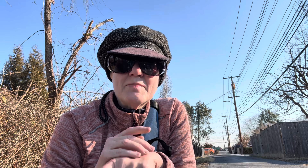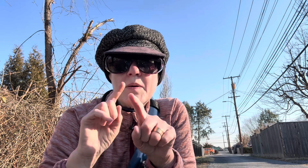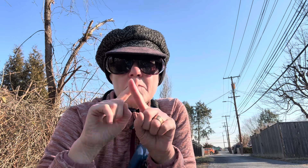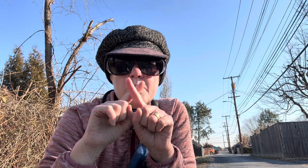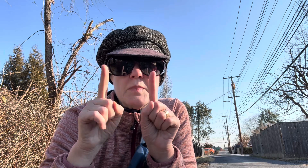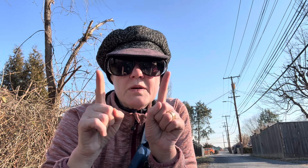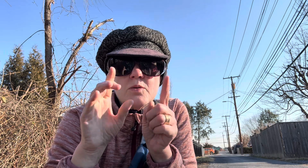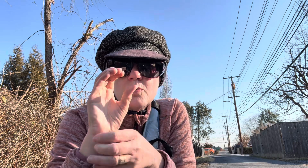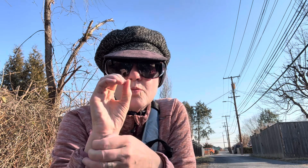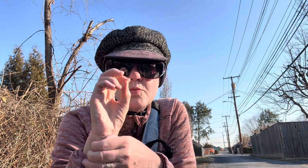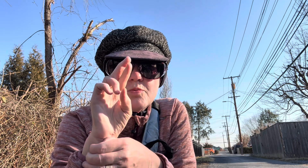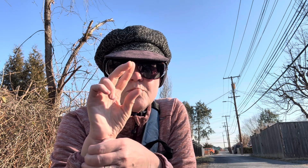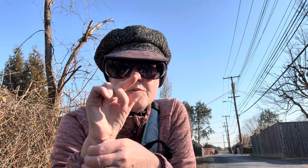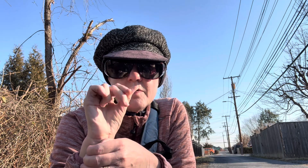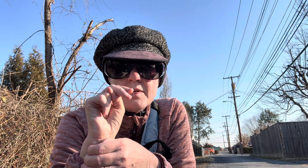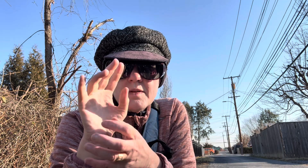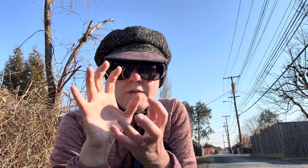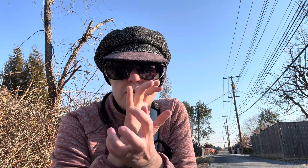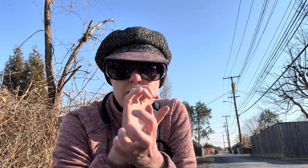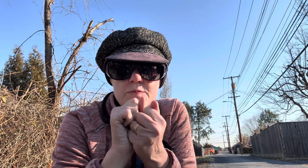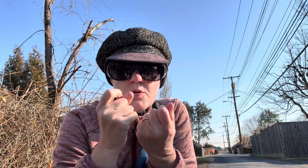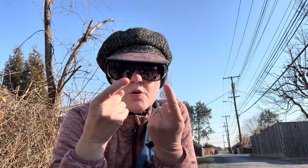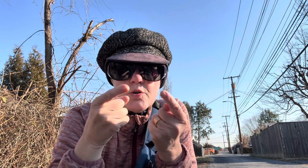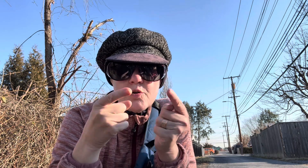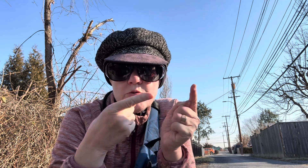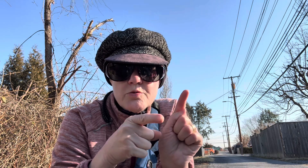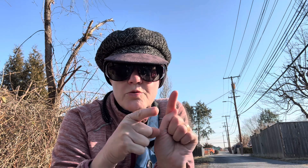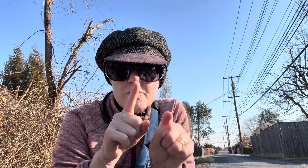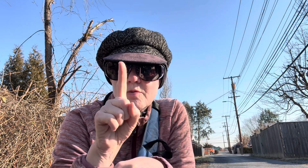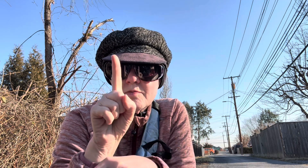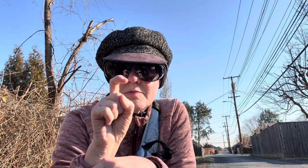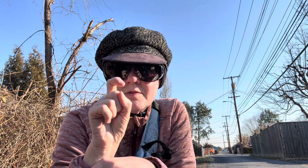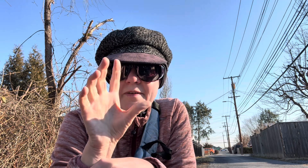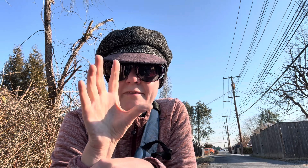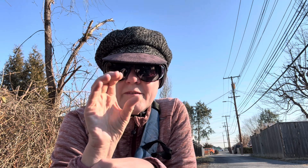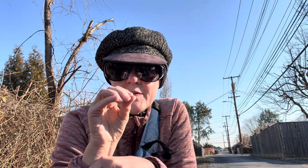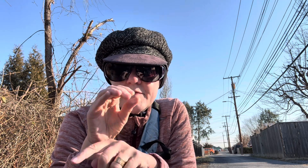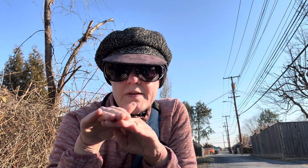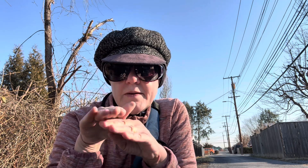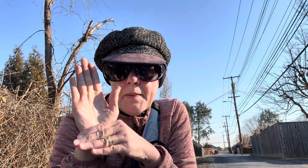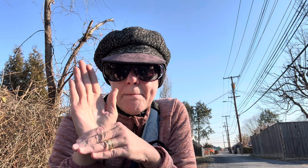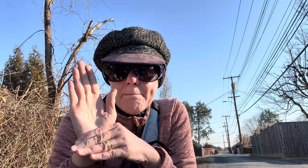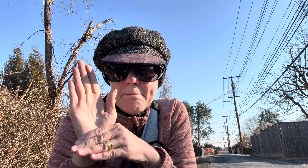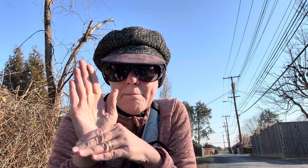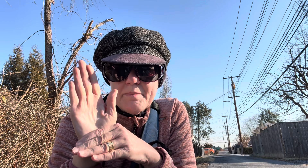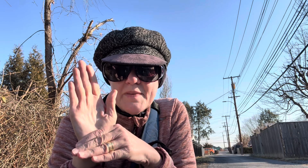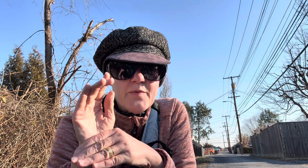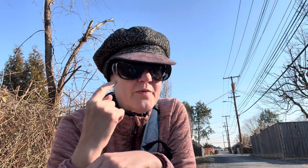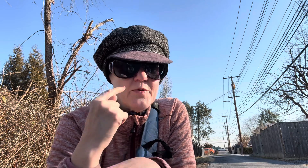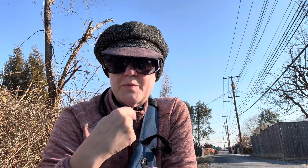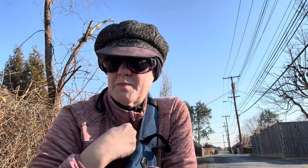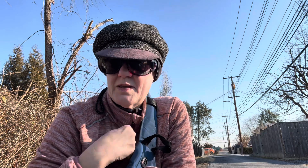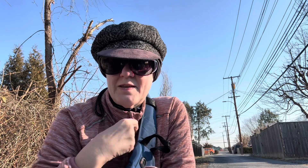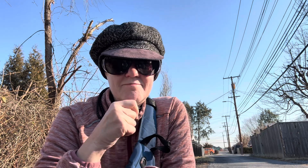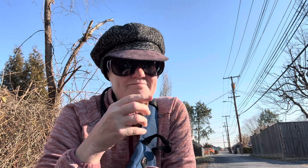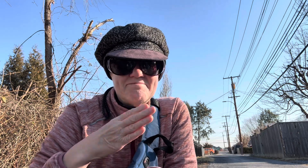fine. But organ damage happens with a blood sugar of 150 up. So for